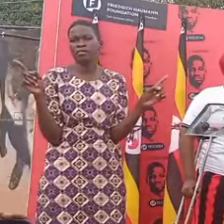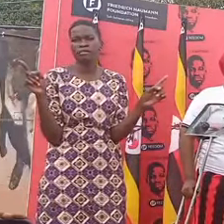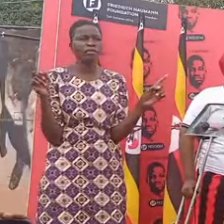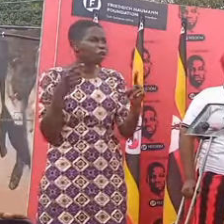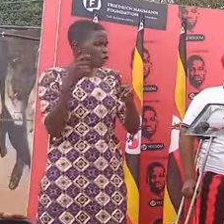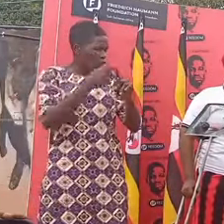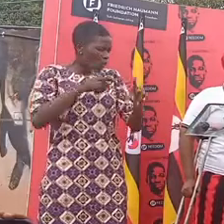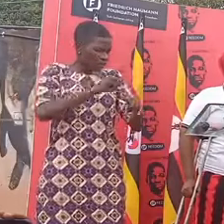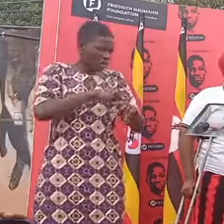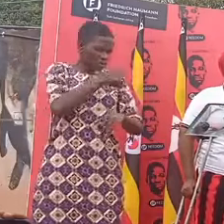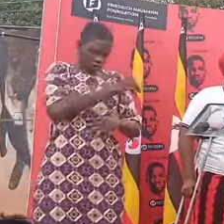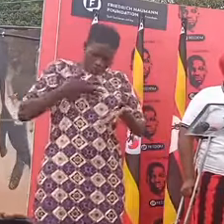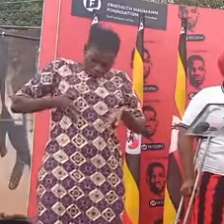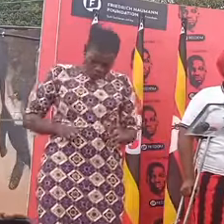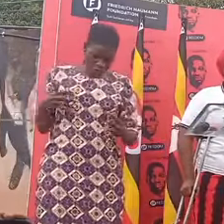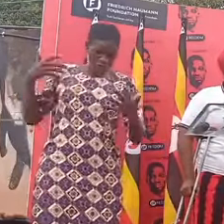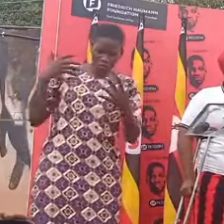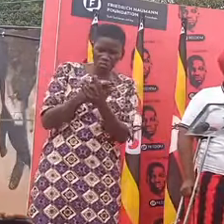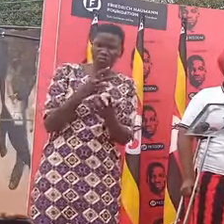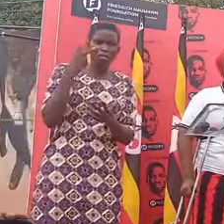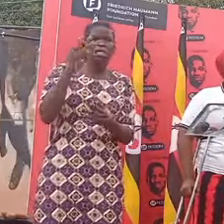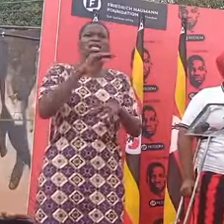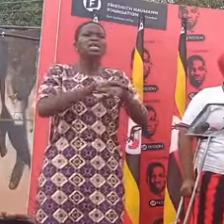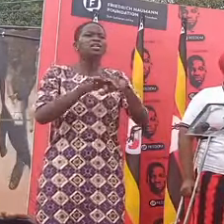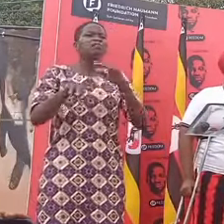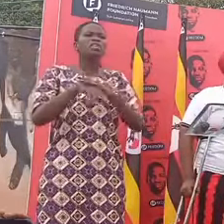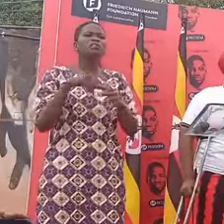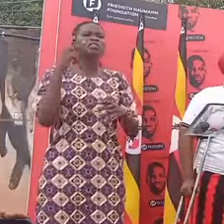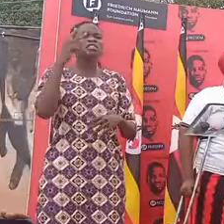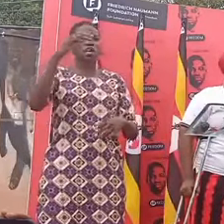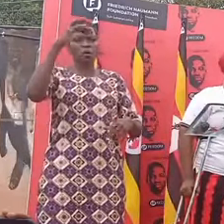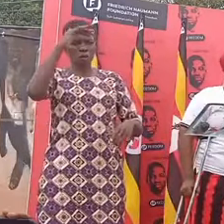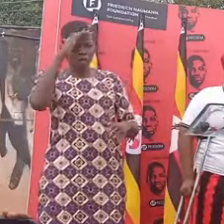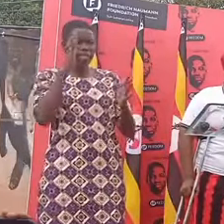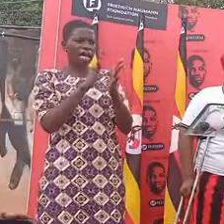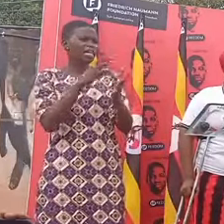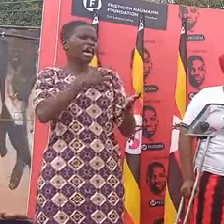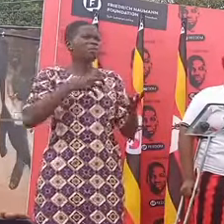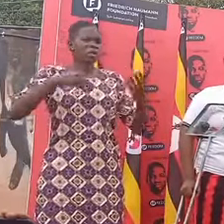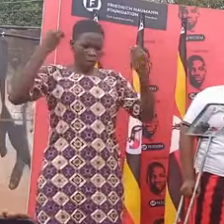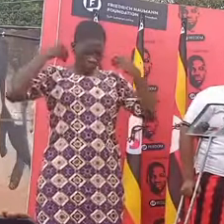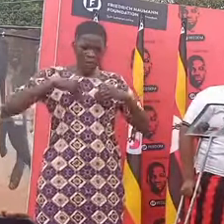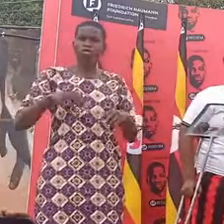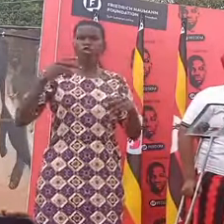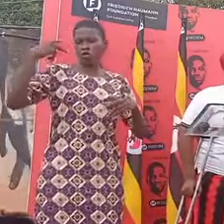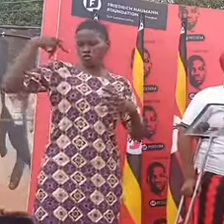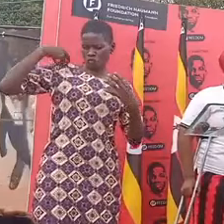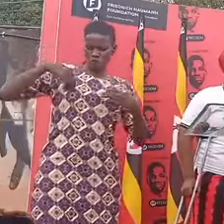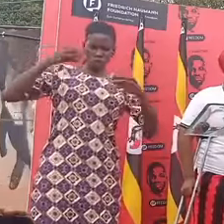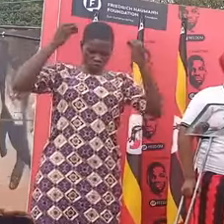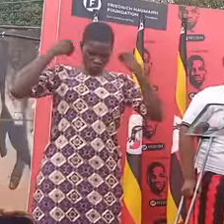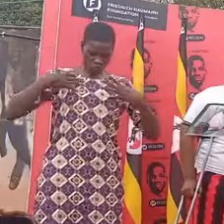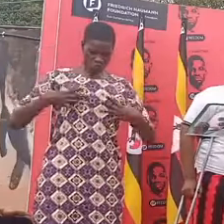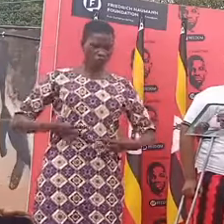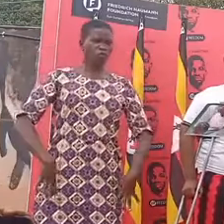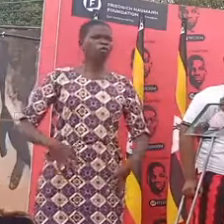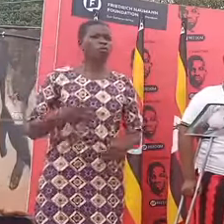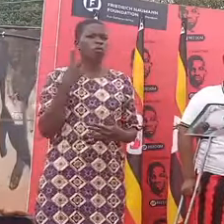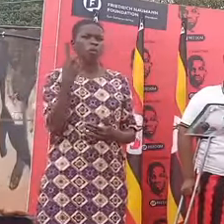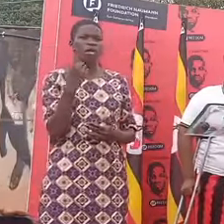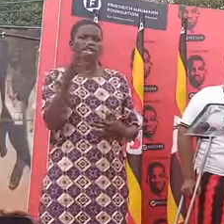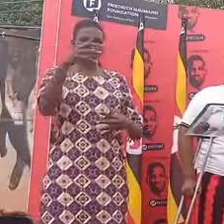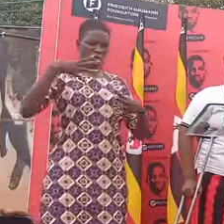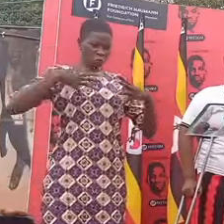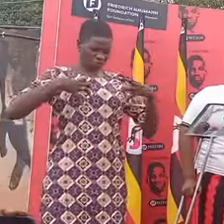poliisi oba magye nga bambala ovulo nze mwemba nyambadde ovulo yange ya red lwaki ontulugunya onyize amabeere